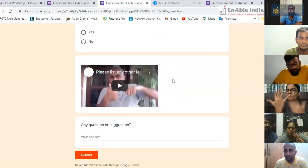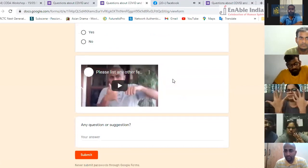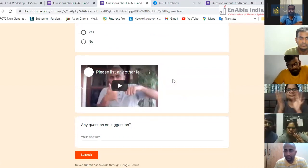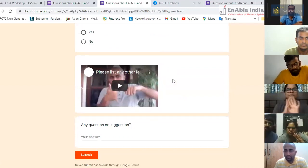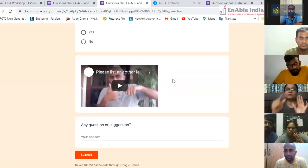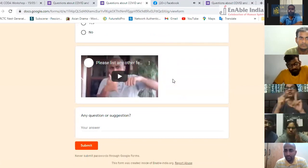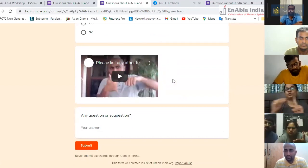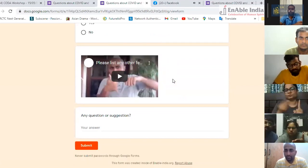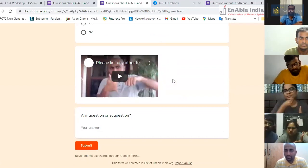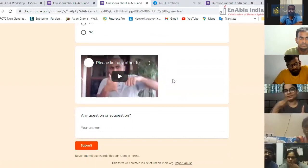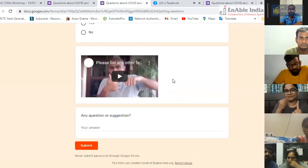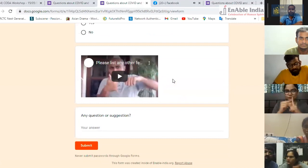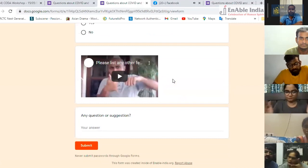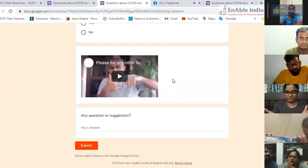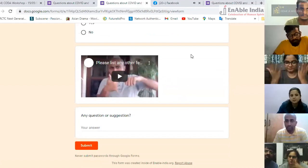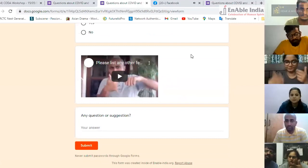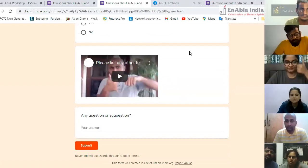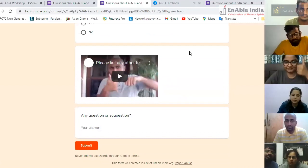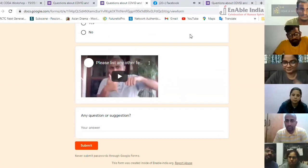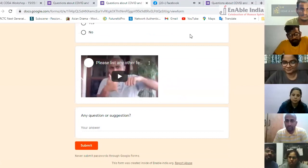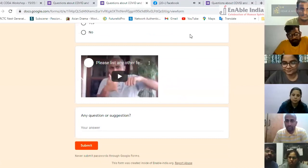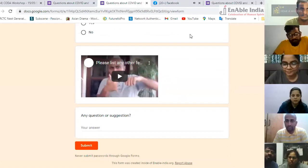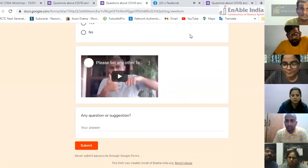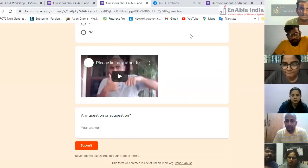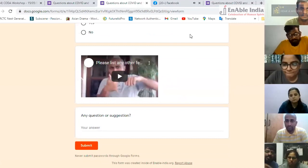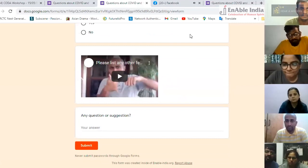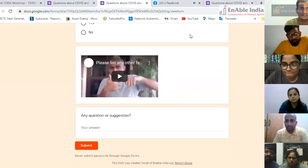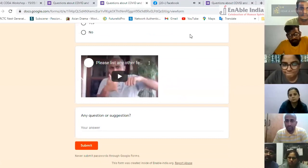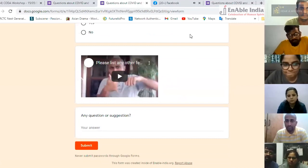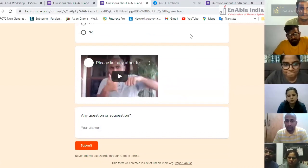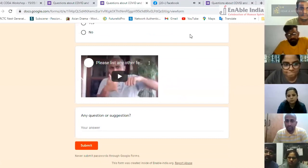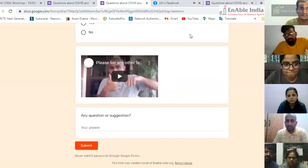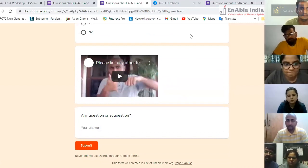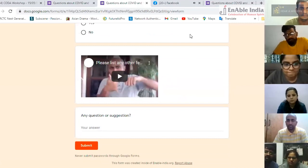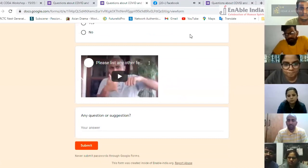so it's a simple form, right? Please fill it up, everyone.